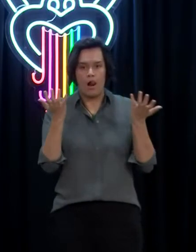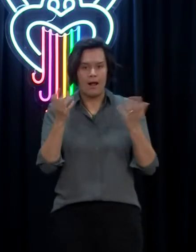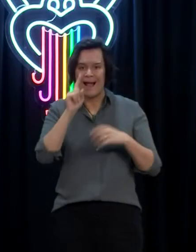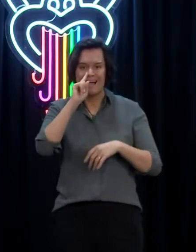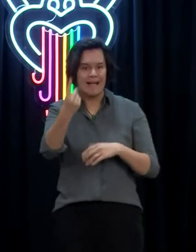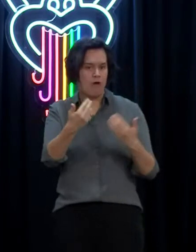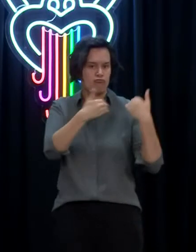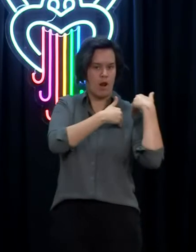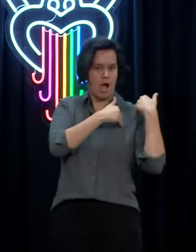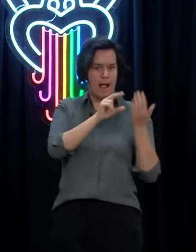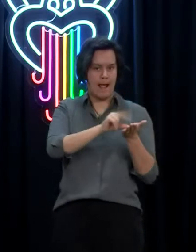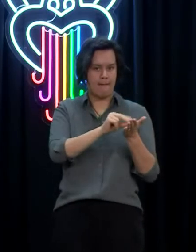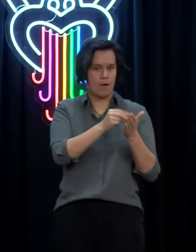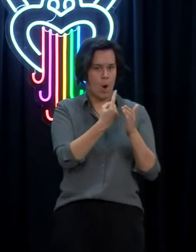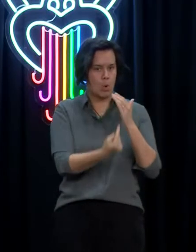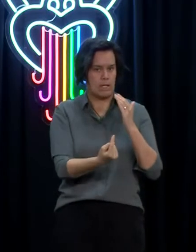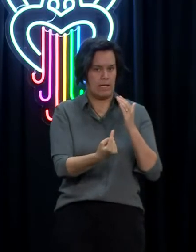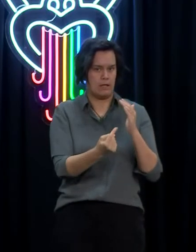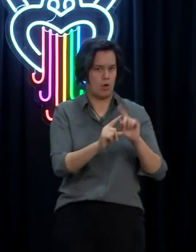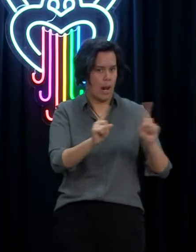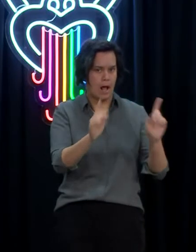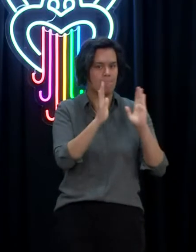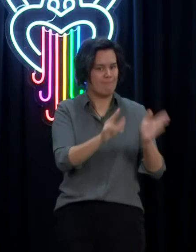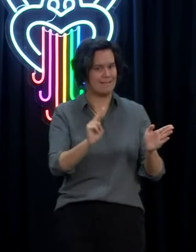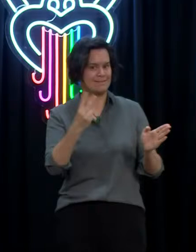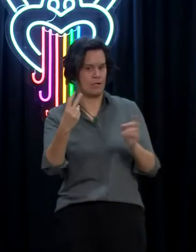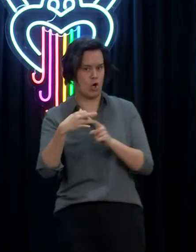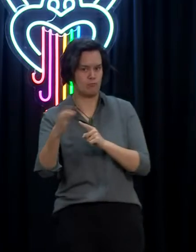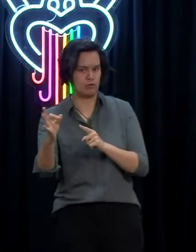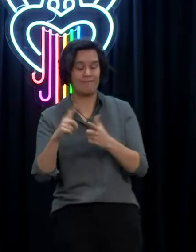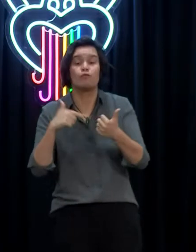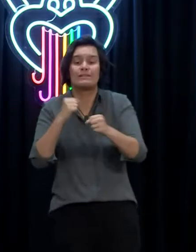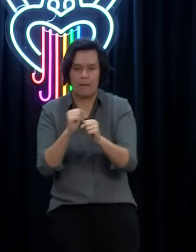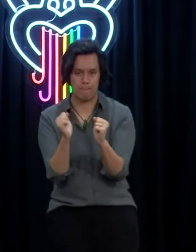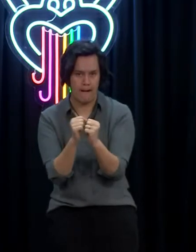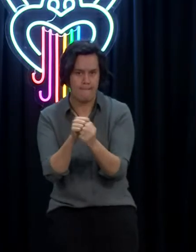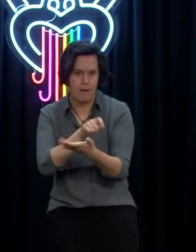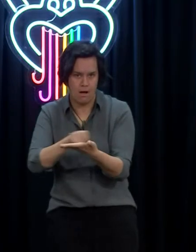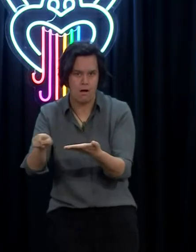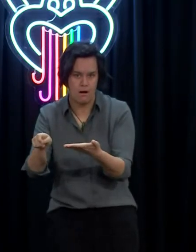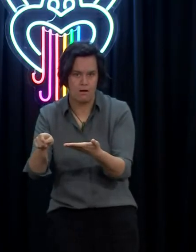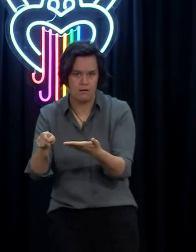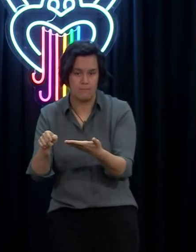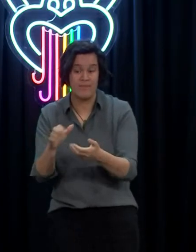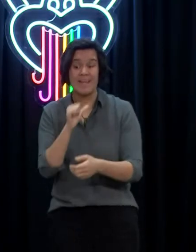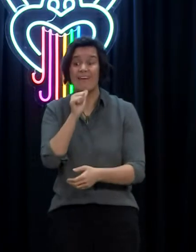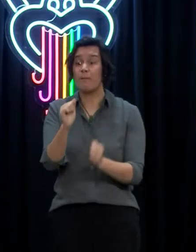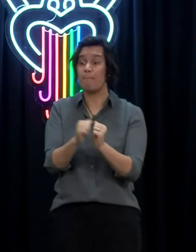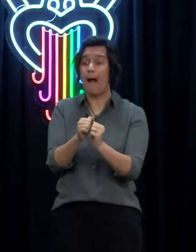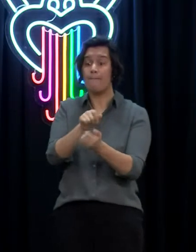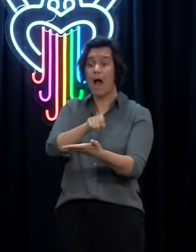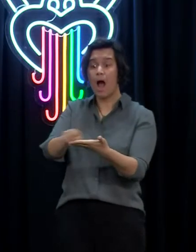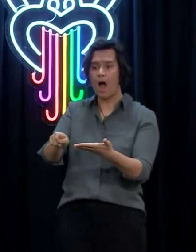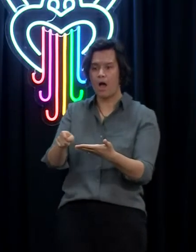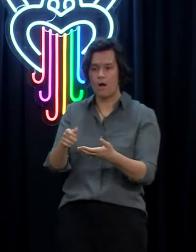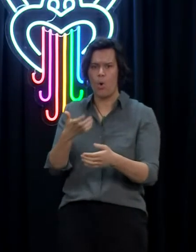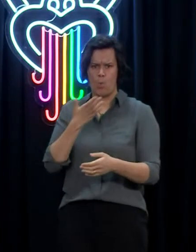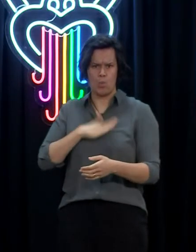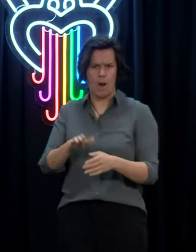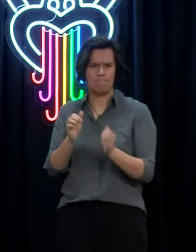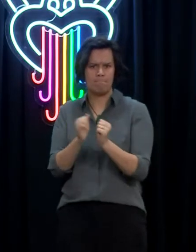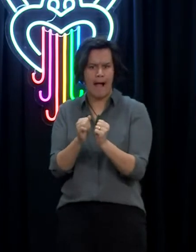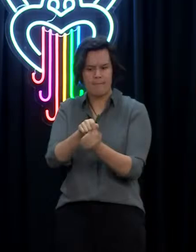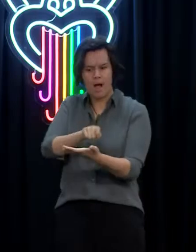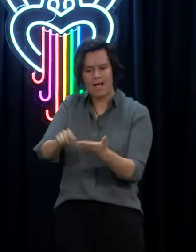who obviously don't have smartphones. We would ask anyone who's providing that to do it in as secure form as possible,